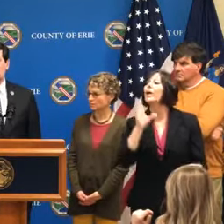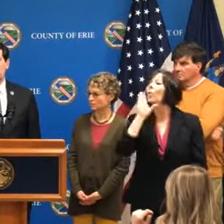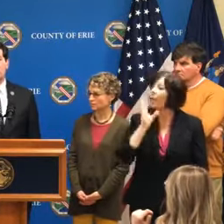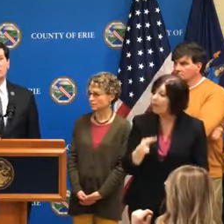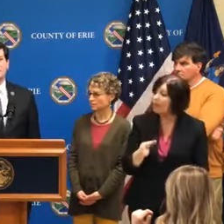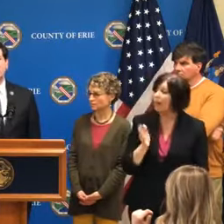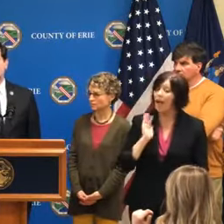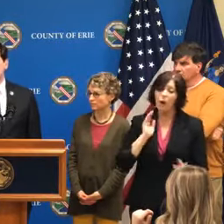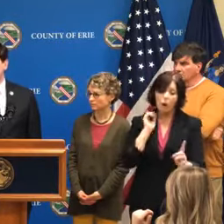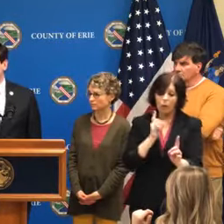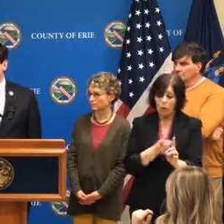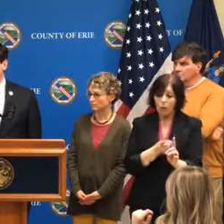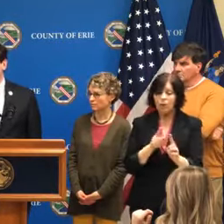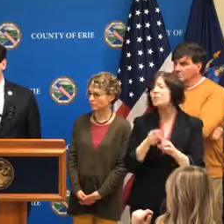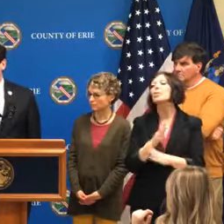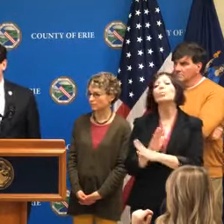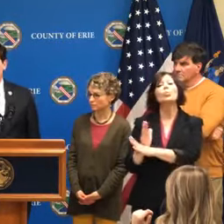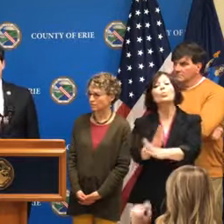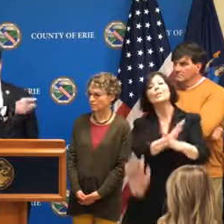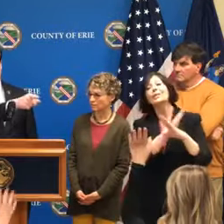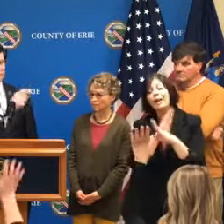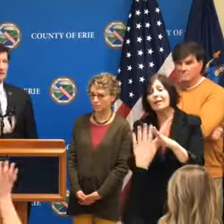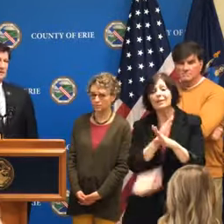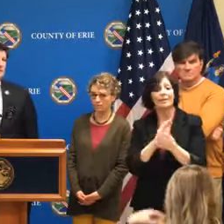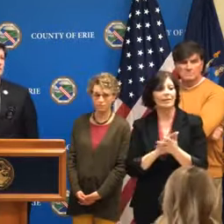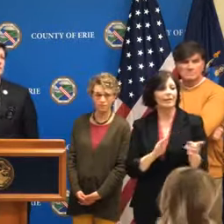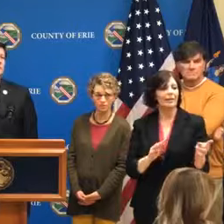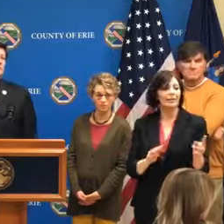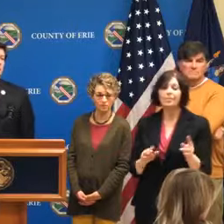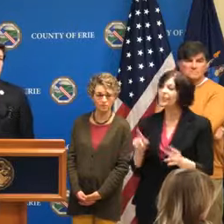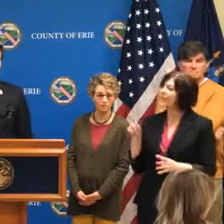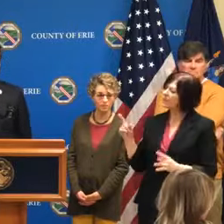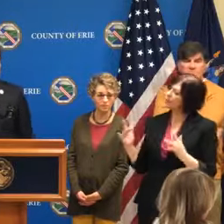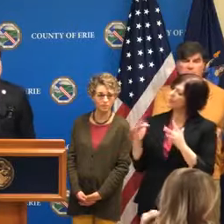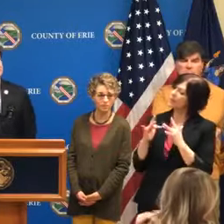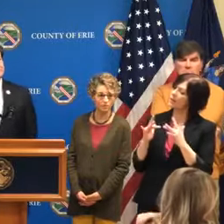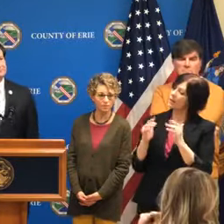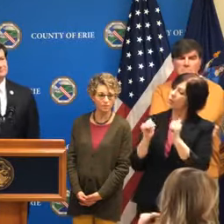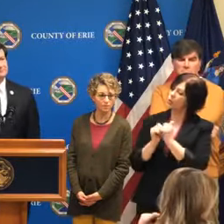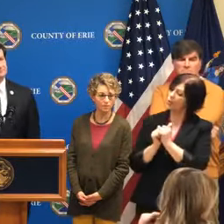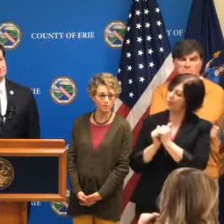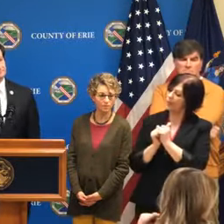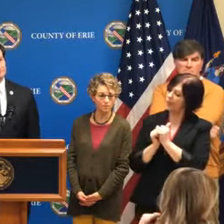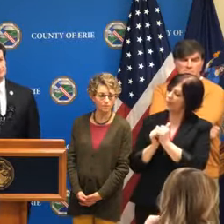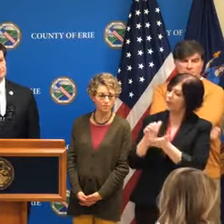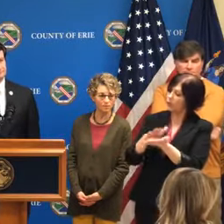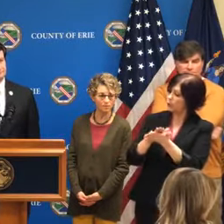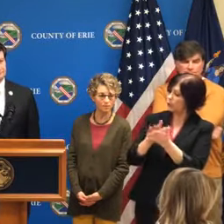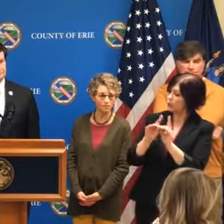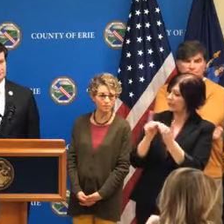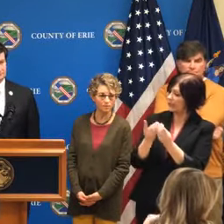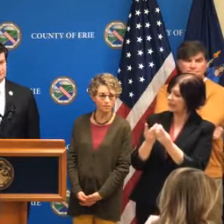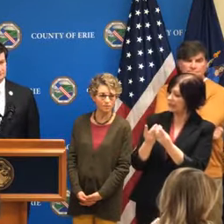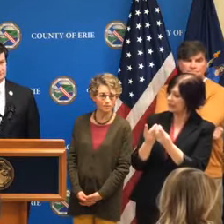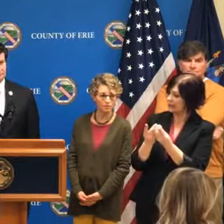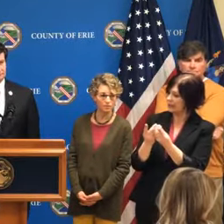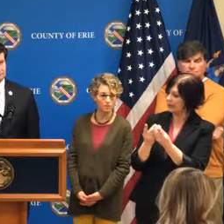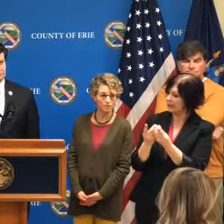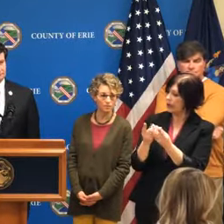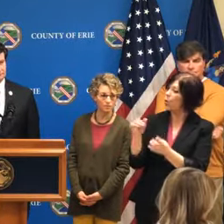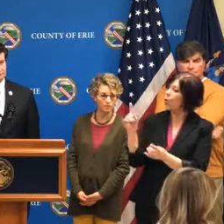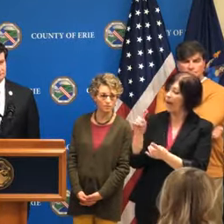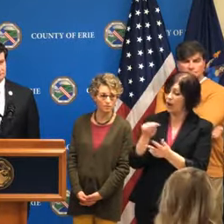our goal, once again, is to protect the public. Have you been in contact with the school districts within the municipalities